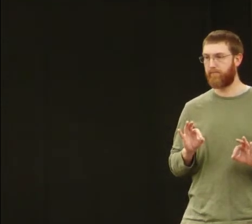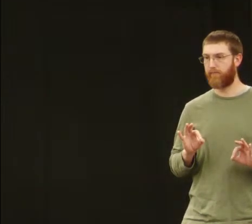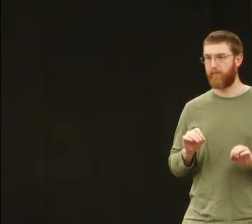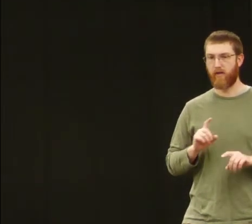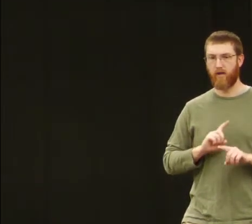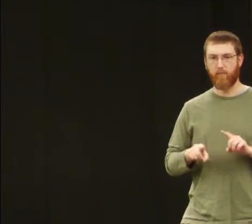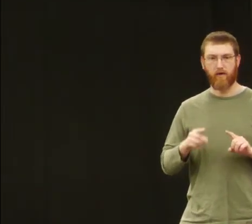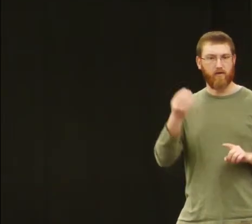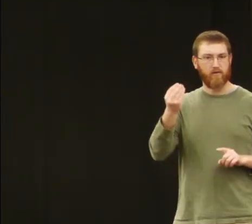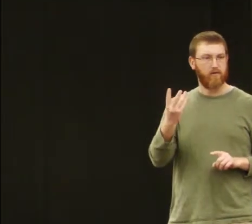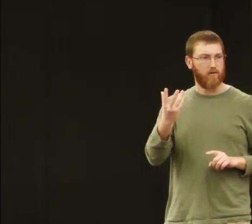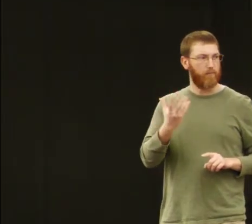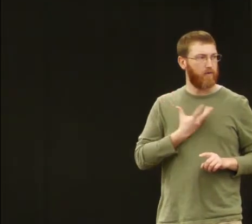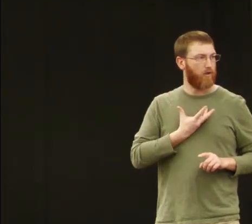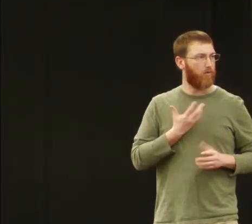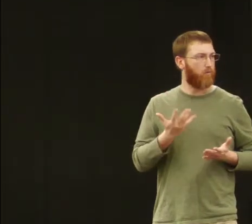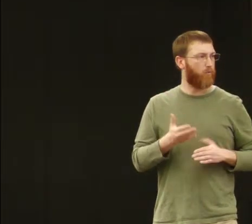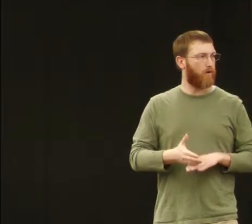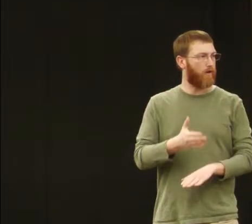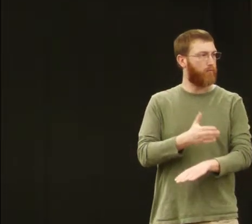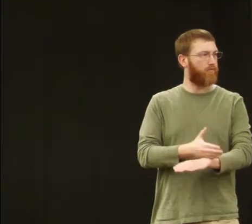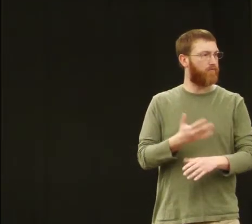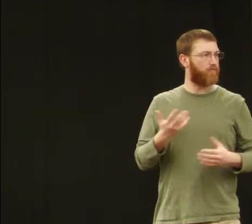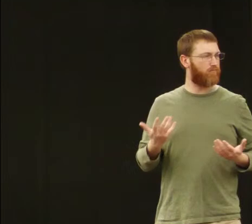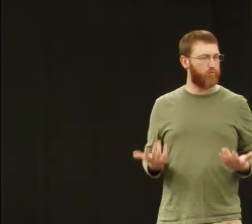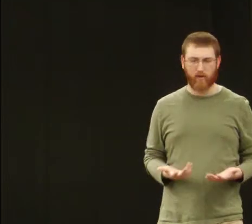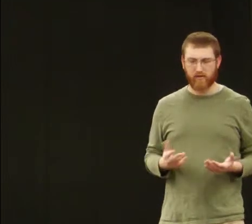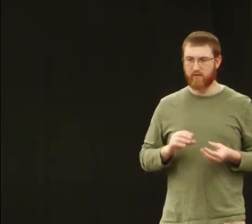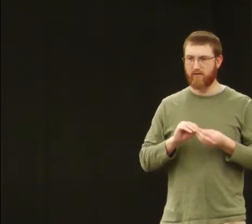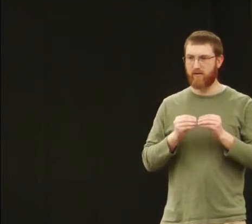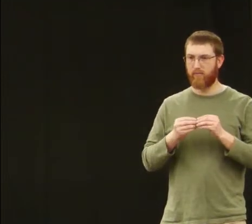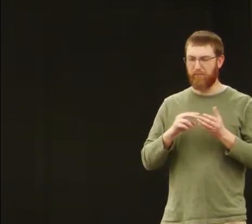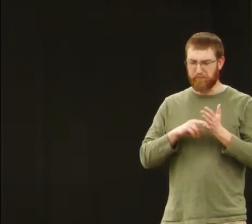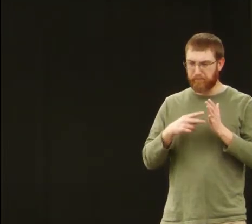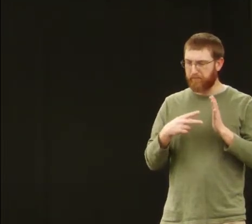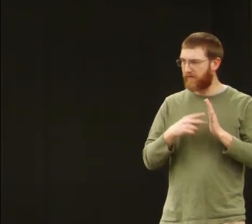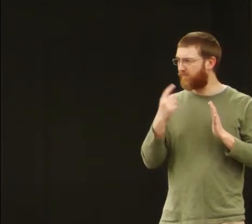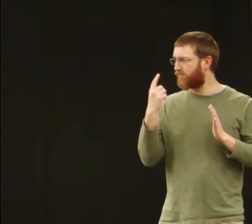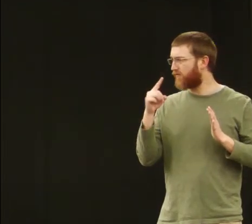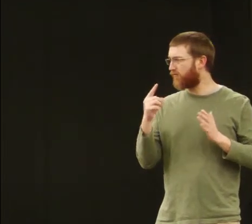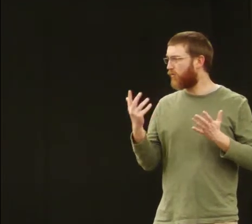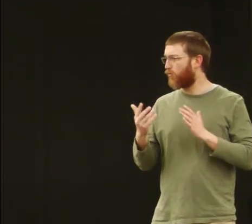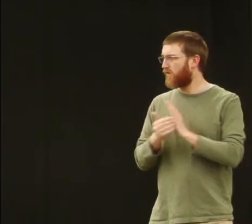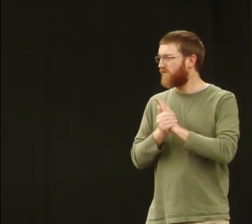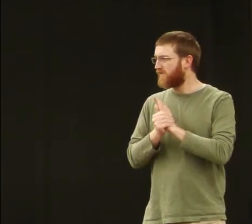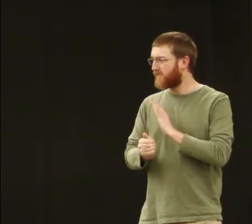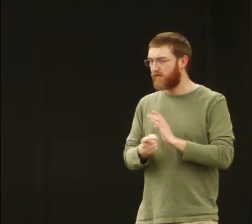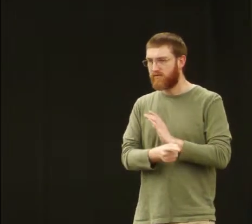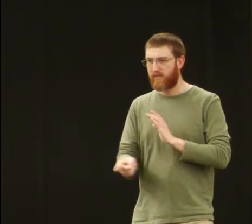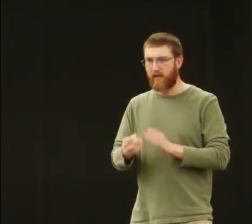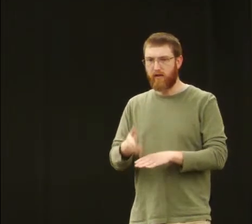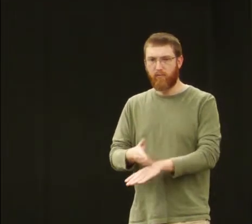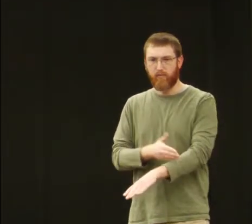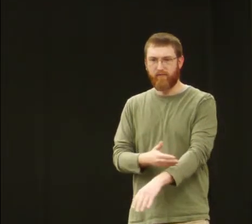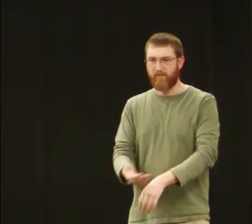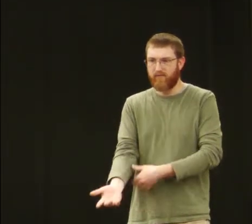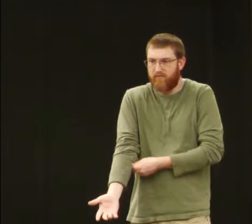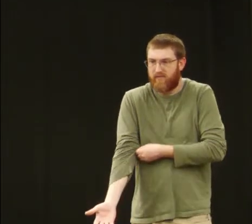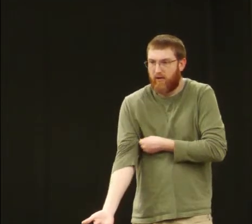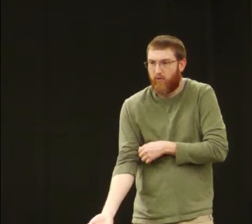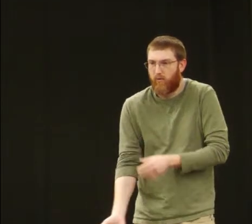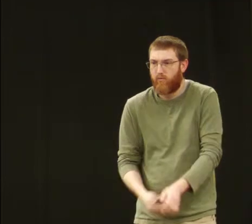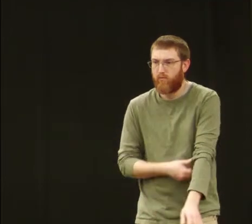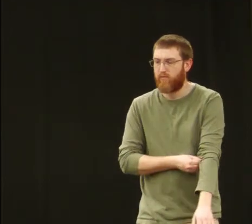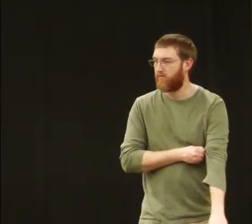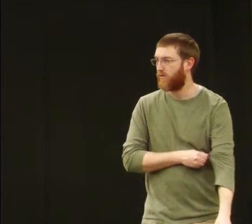tell us in what capacity that percent. What does that number mean? What skills did they improve upon? So